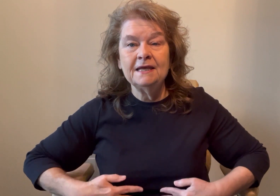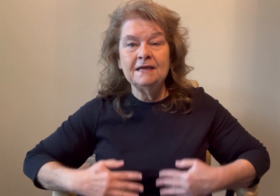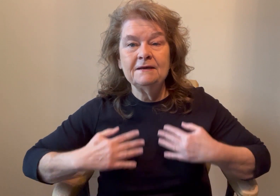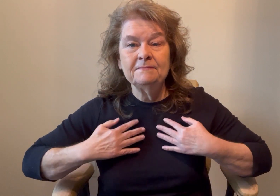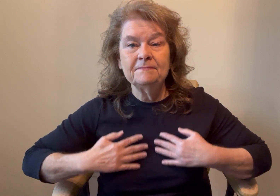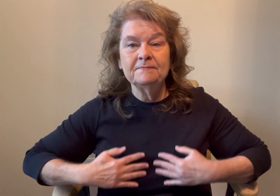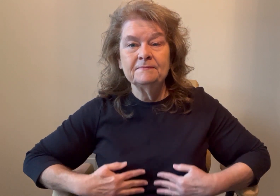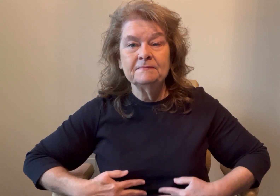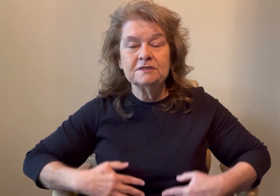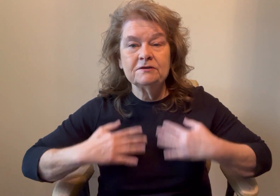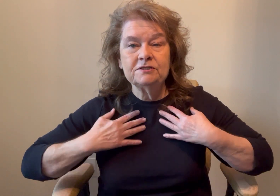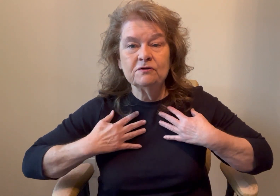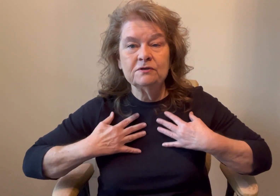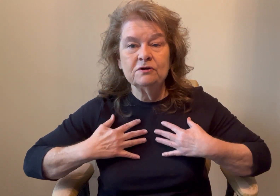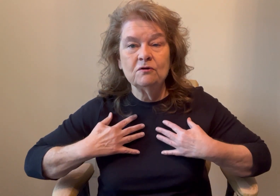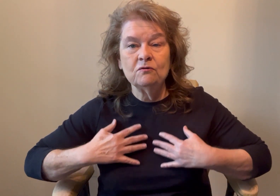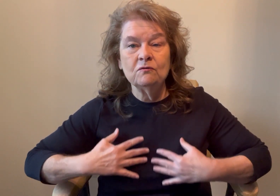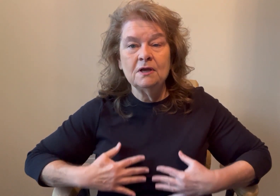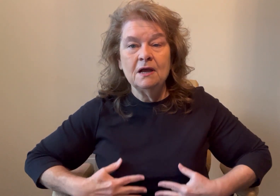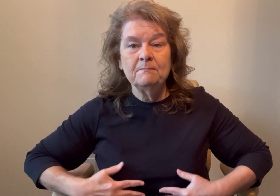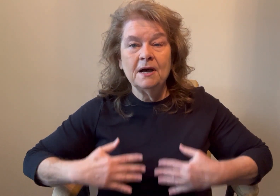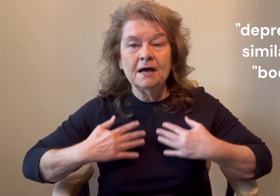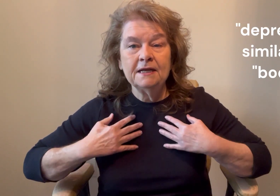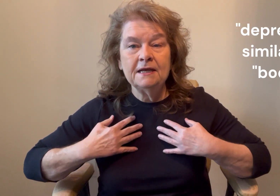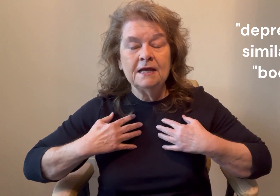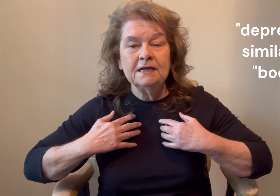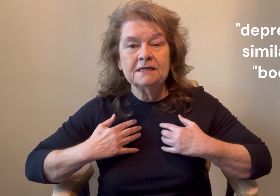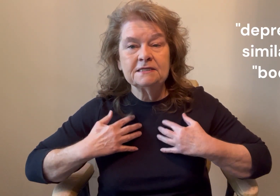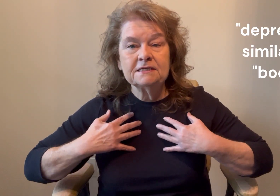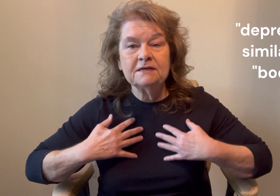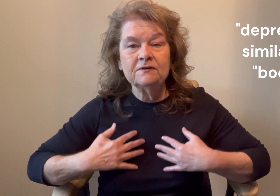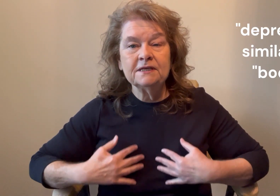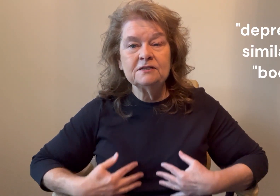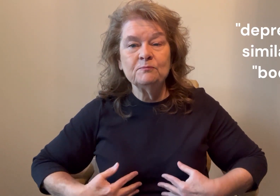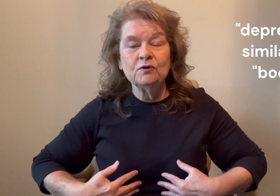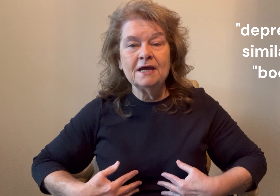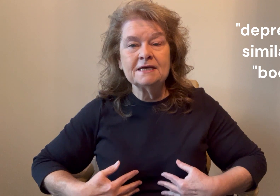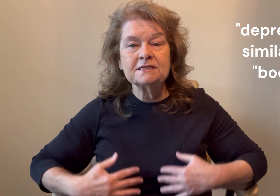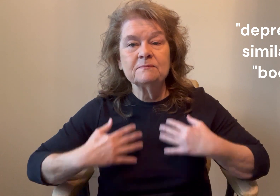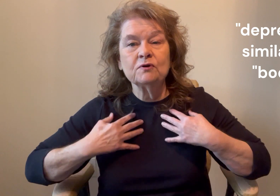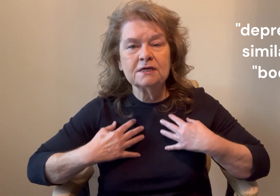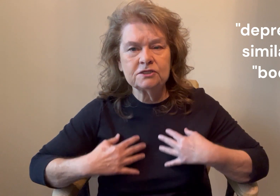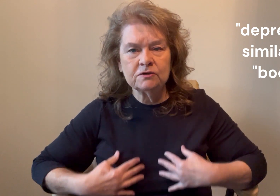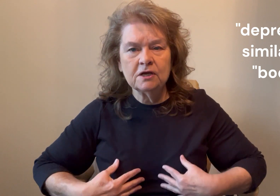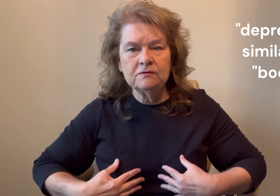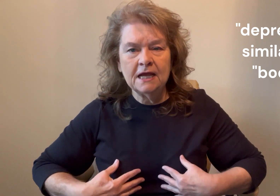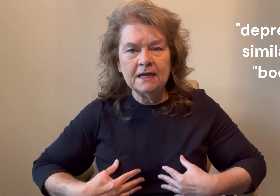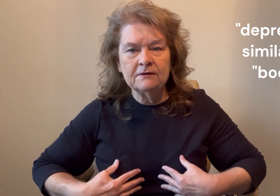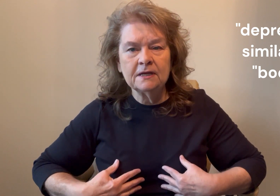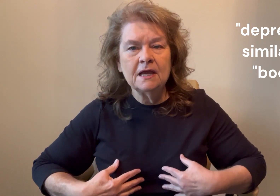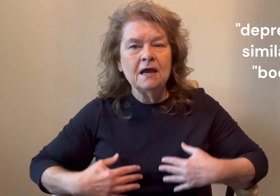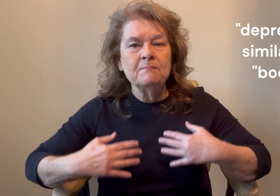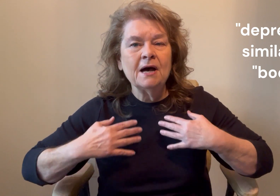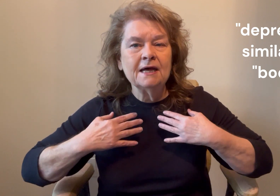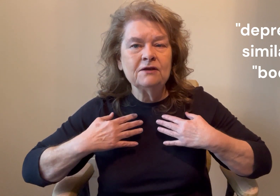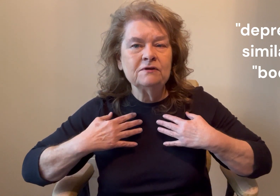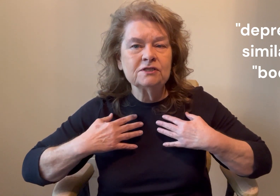body. So you're showing your whole body. Now this is different than depressed. Depressed, you'd go down. Body would just kind